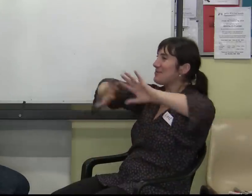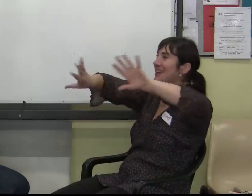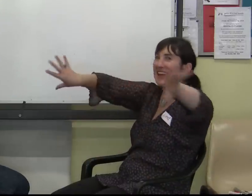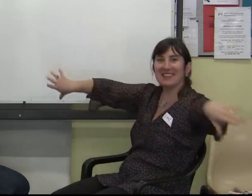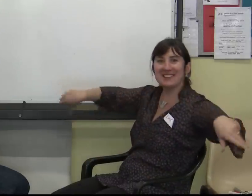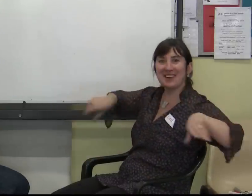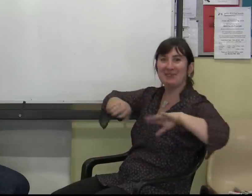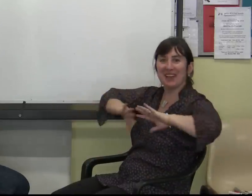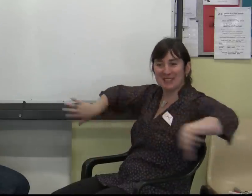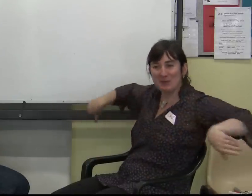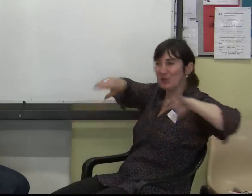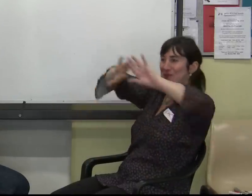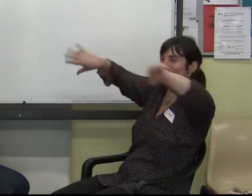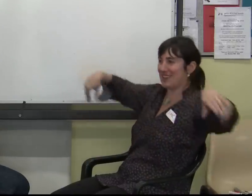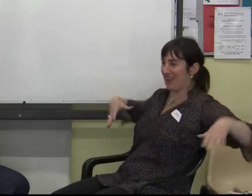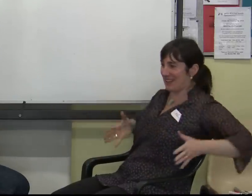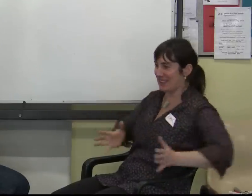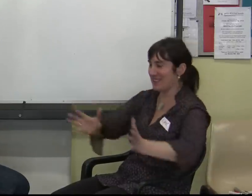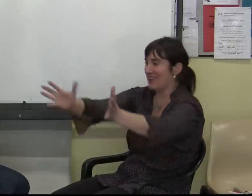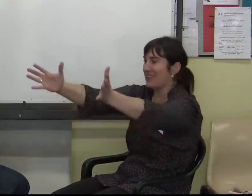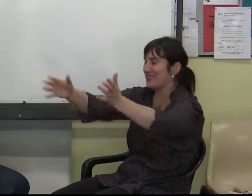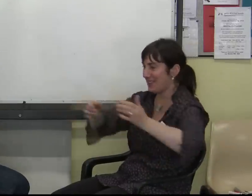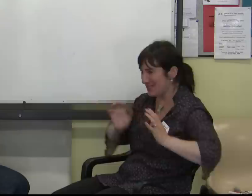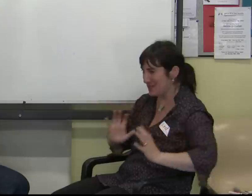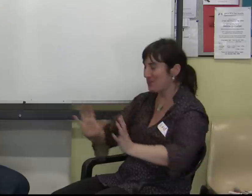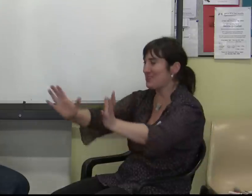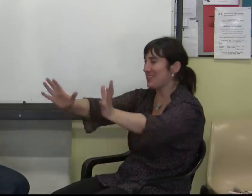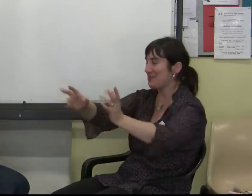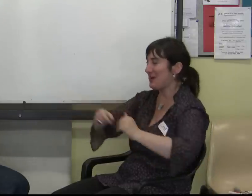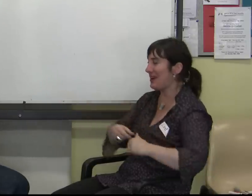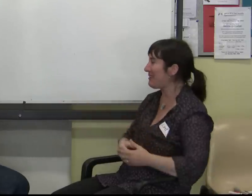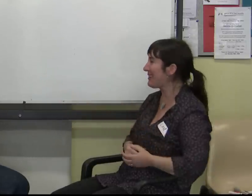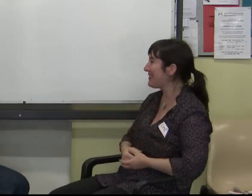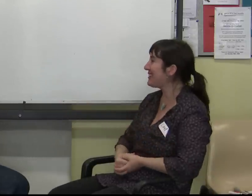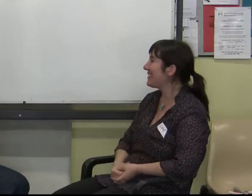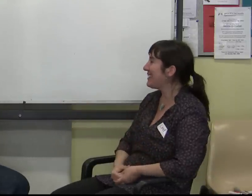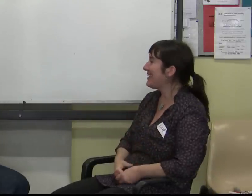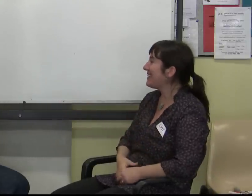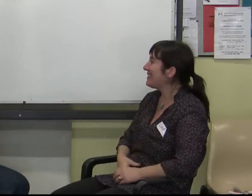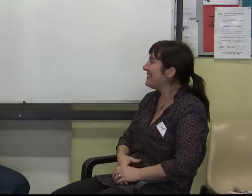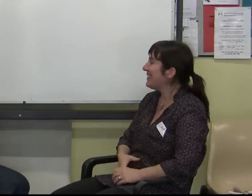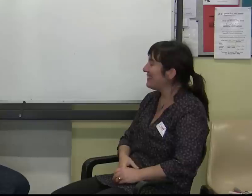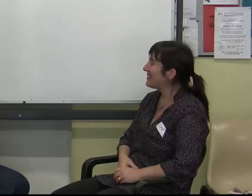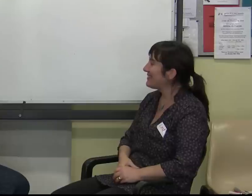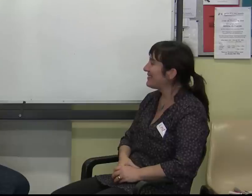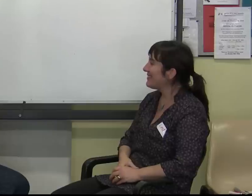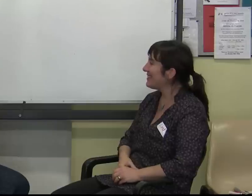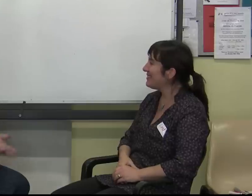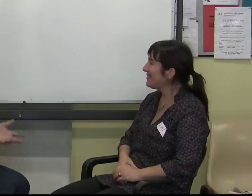Yeah, it's kind of like it's moved to the side and it's like I can sort of see and hard. Oh, fantastic. Yeah. Cool. Thank you.